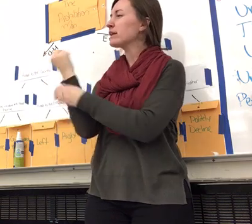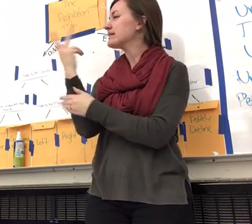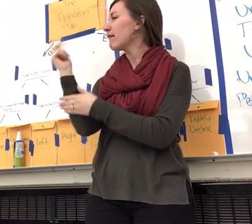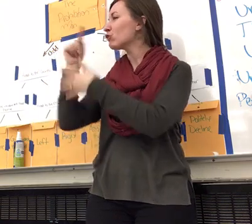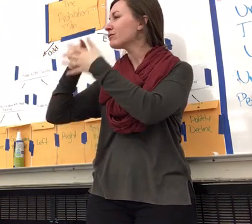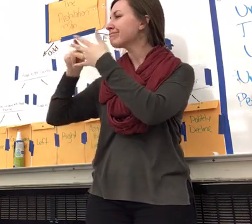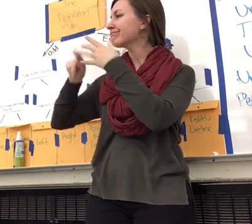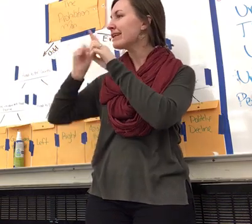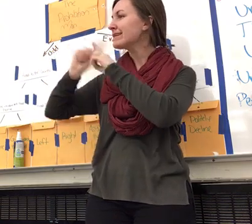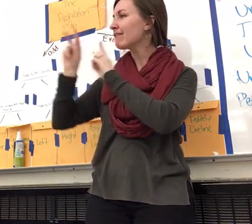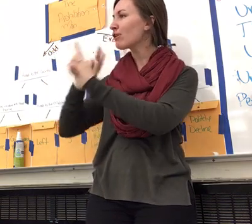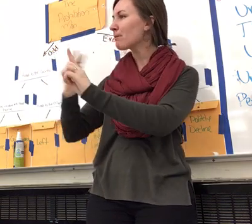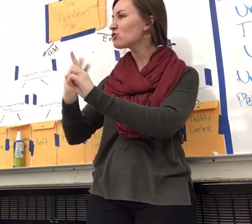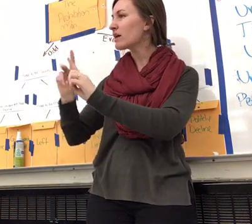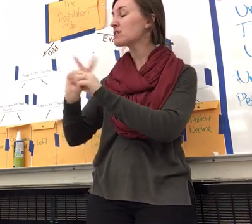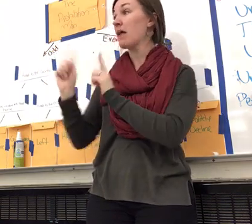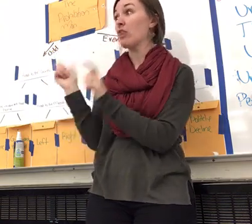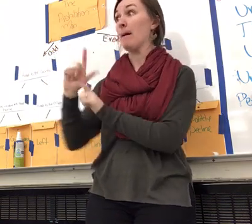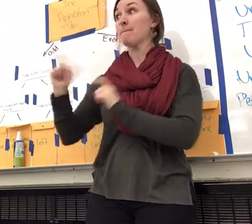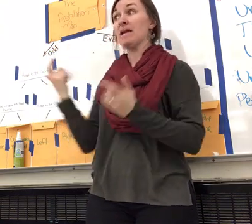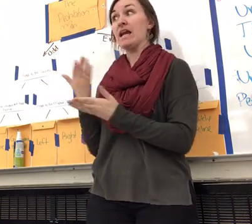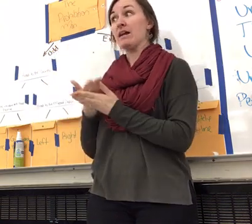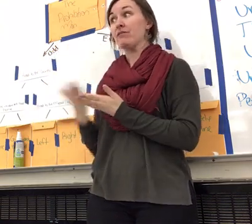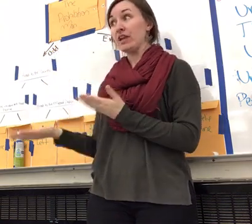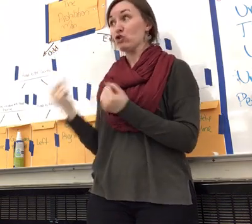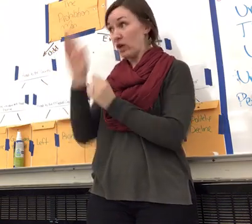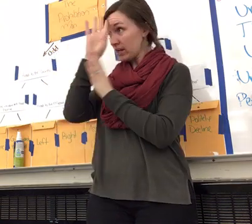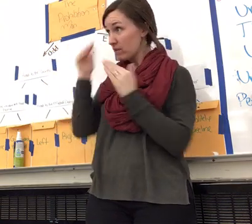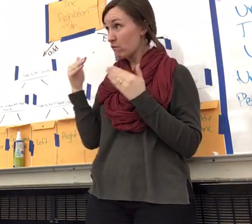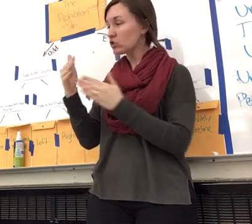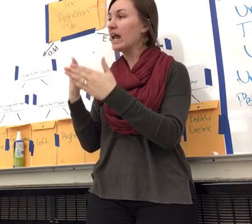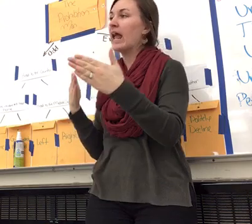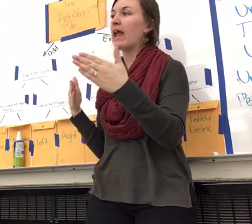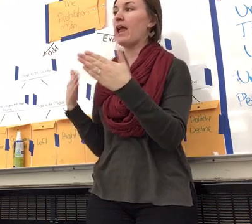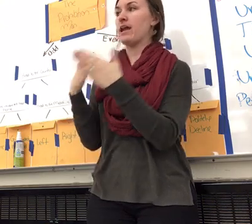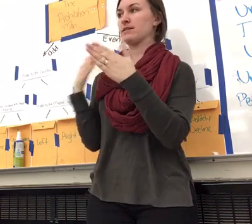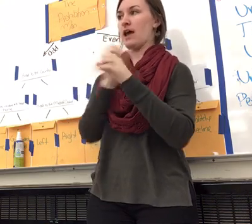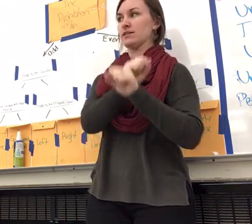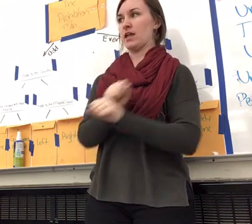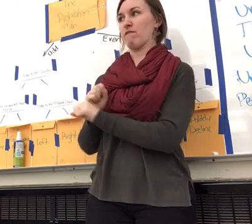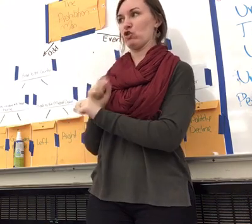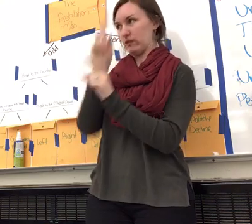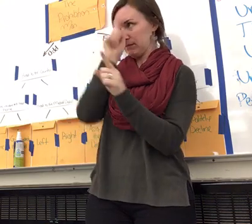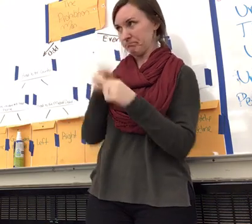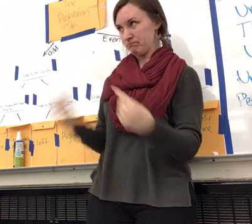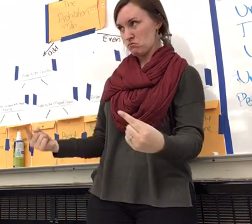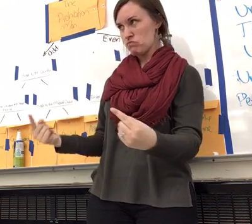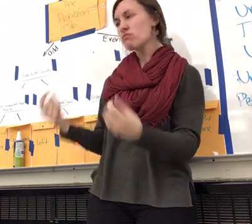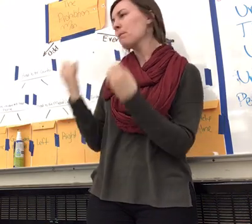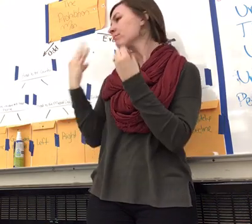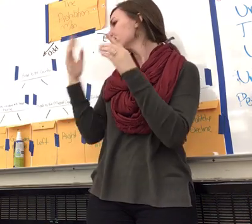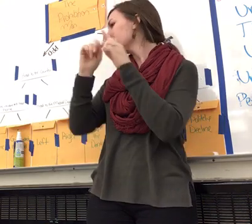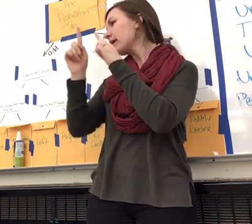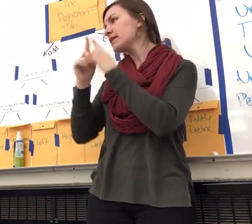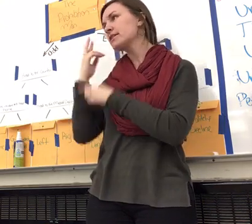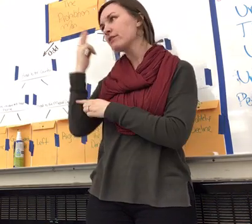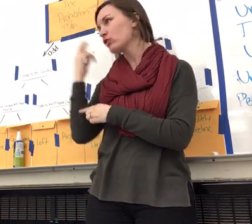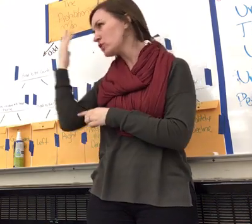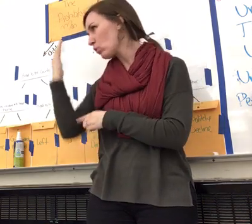but the major thing that they're going to focus on to get votes is going to be anti-slavery. Now, this is many different reasons why, but